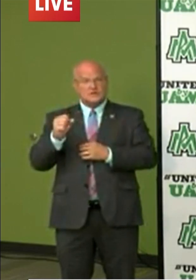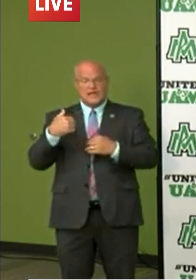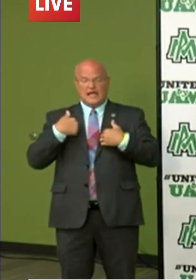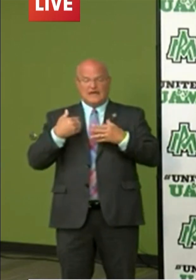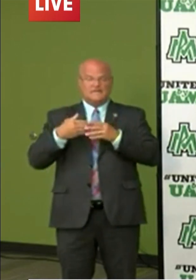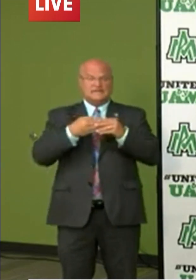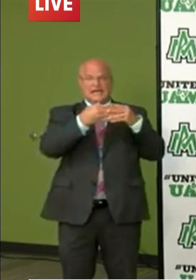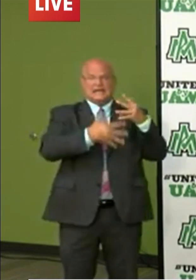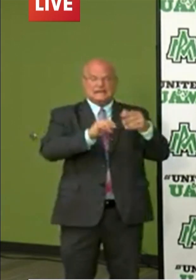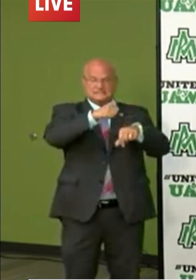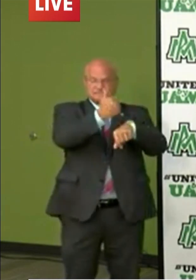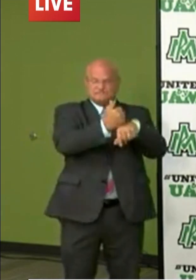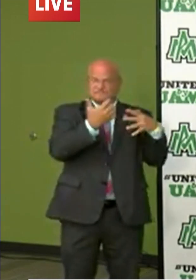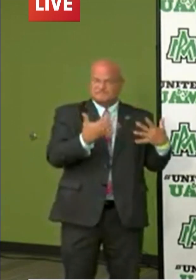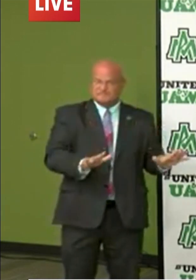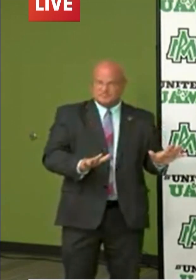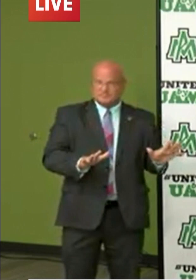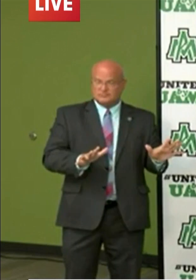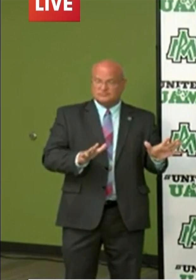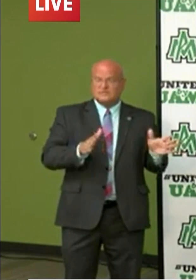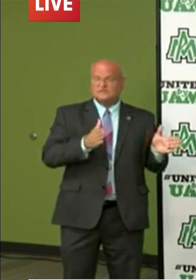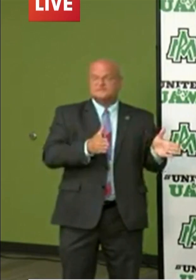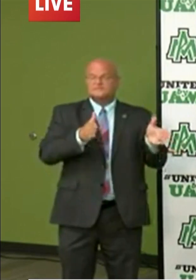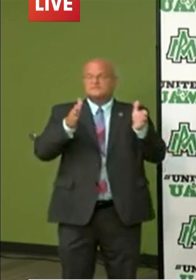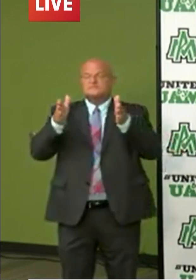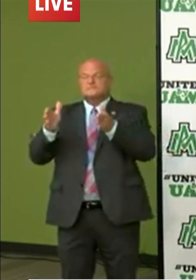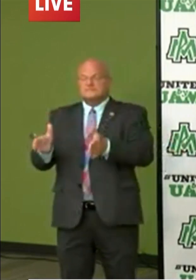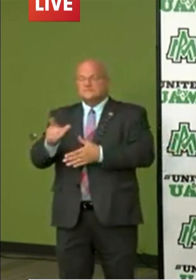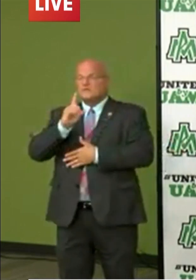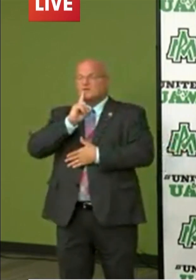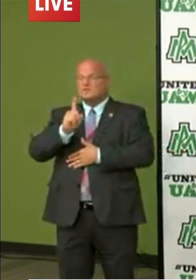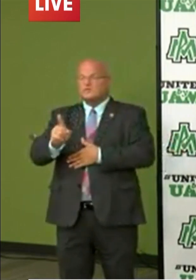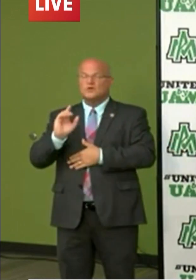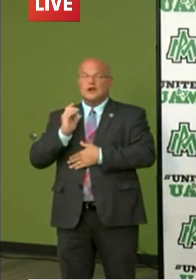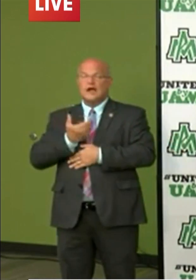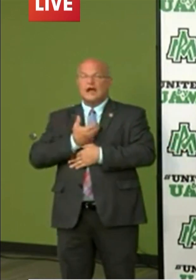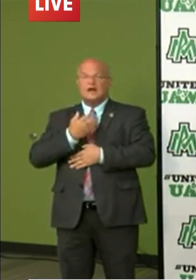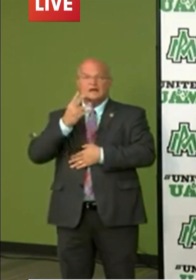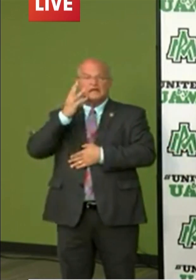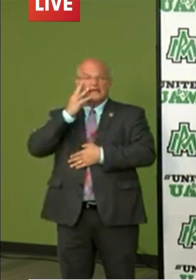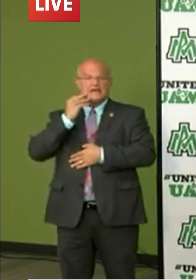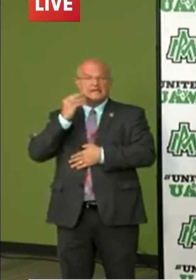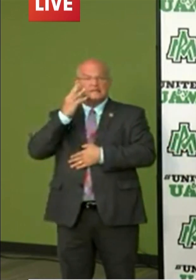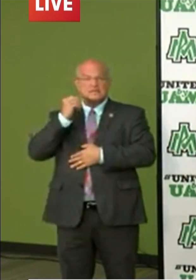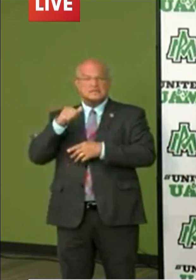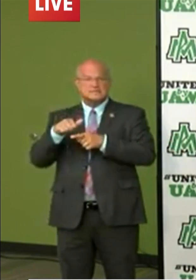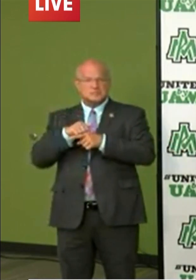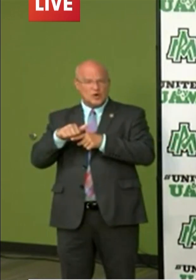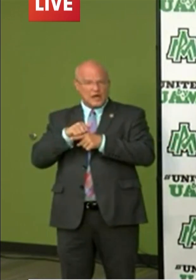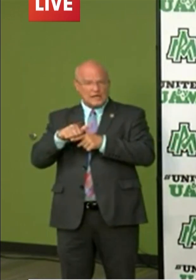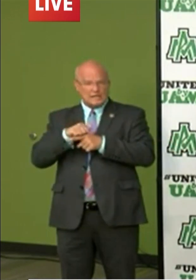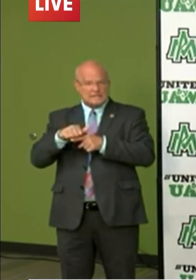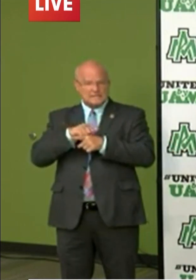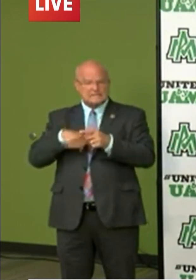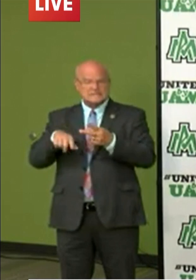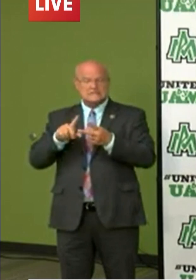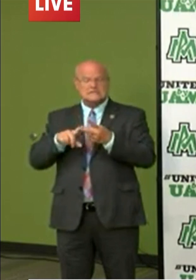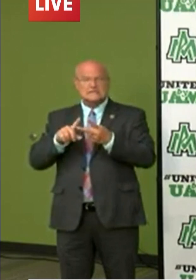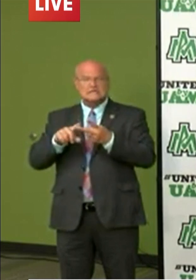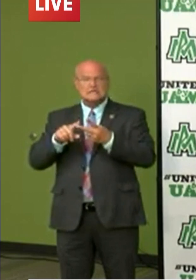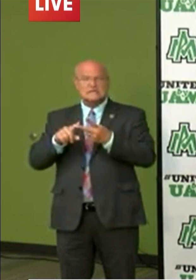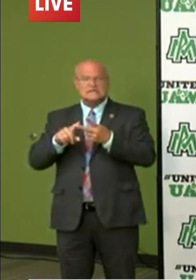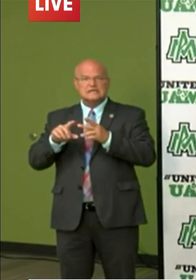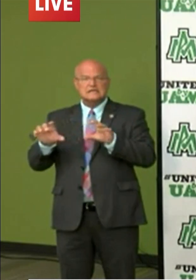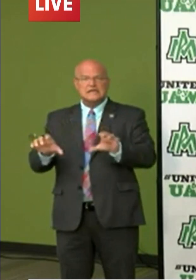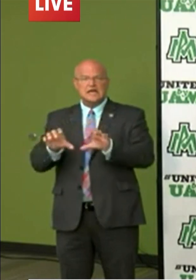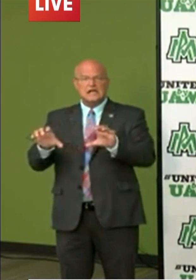in place. We just need to make sure that our experience in our practices and the